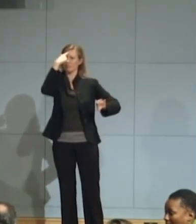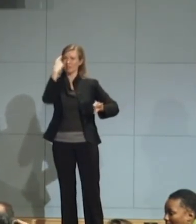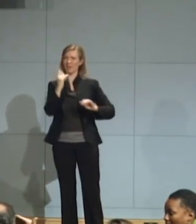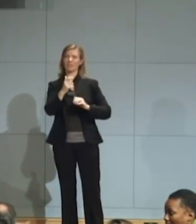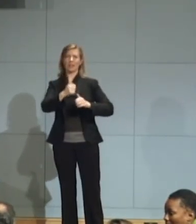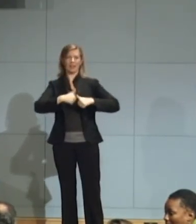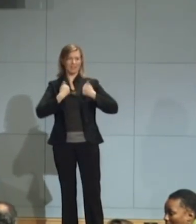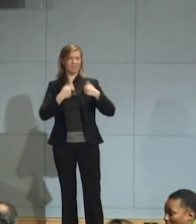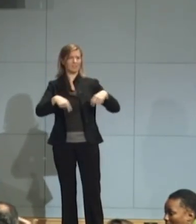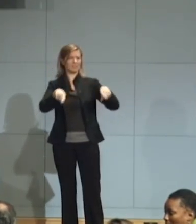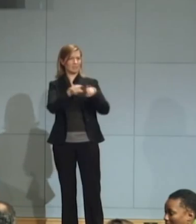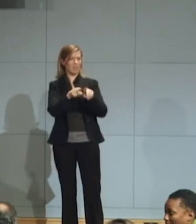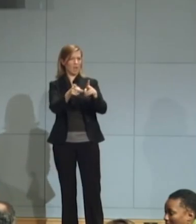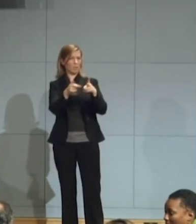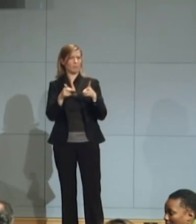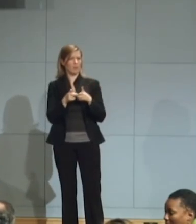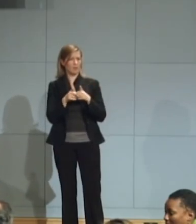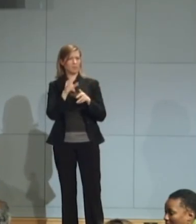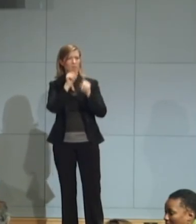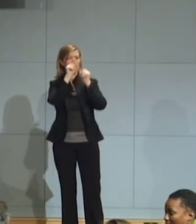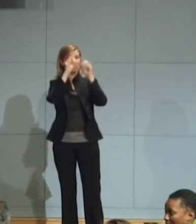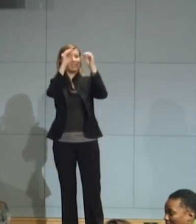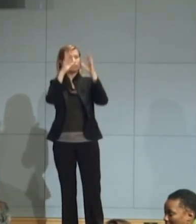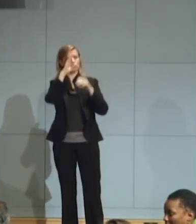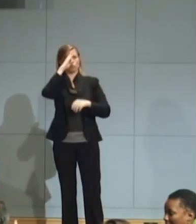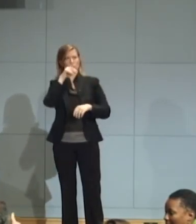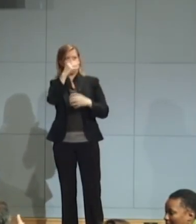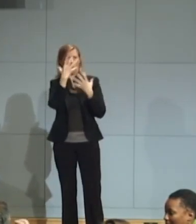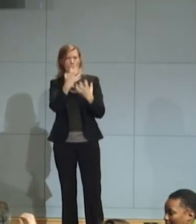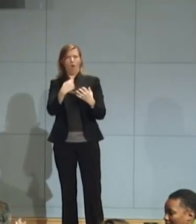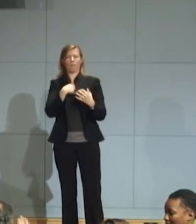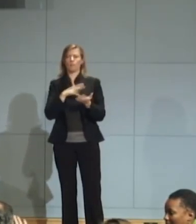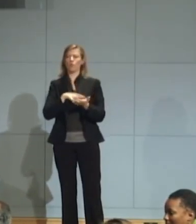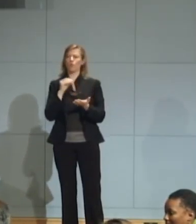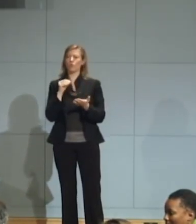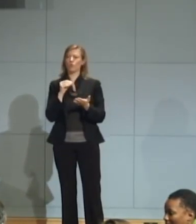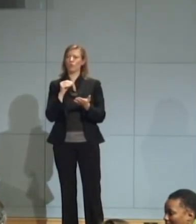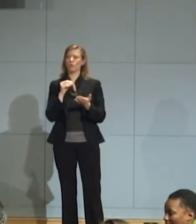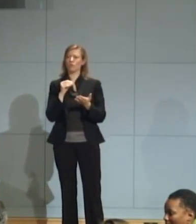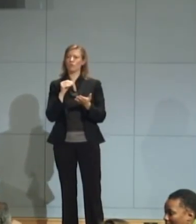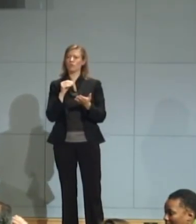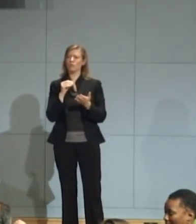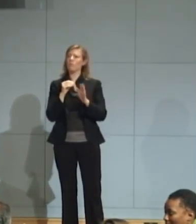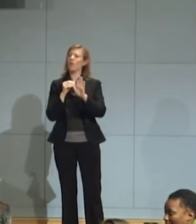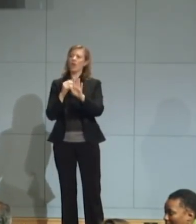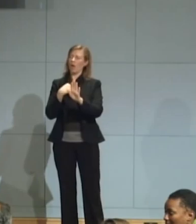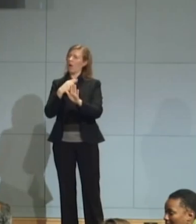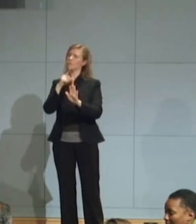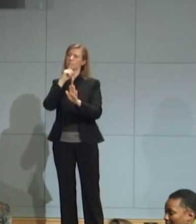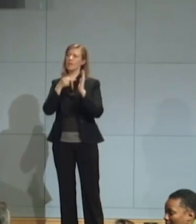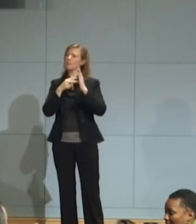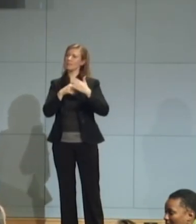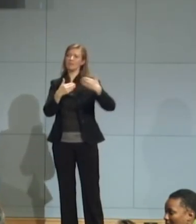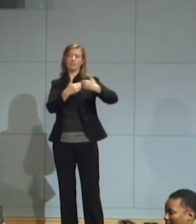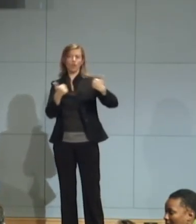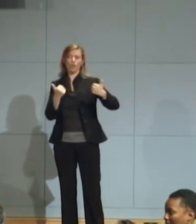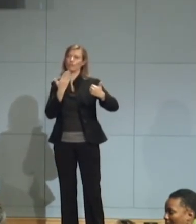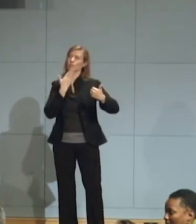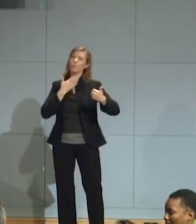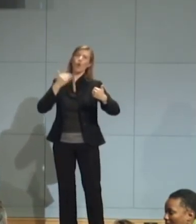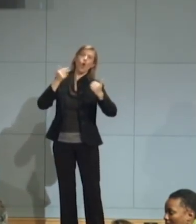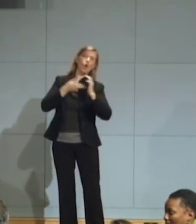elsewhere to see this inequality, right? You are in a town that has among the highest income gaps